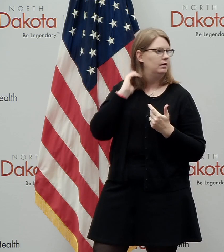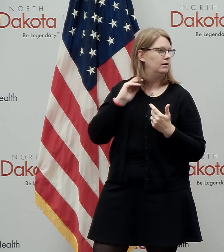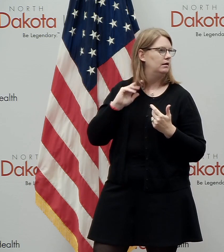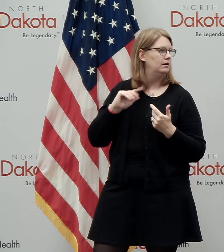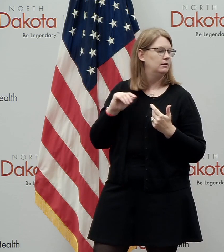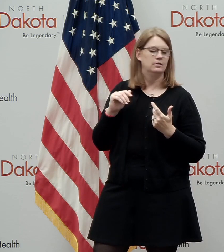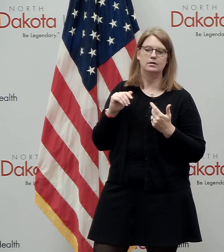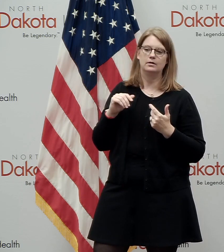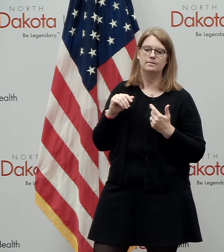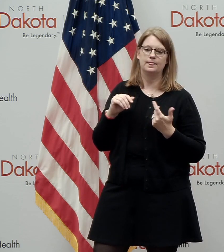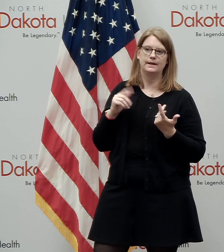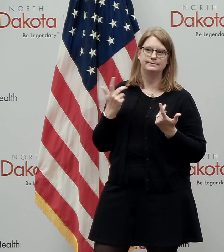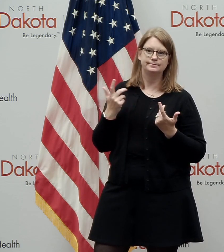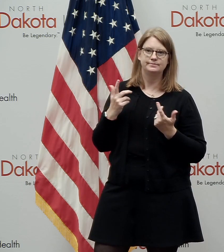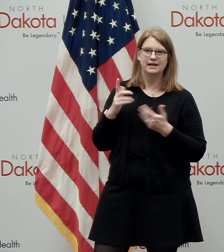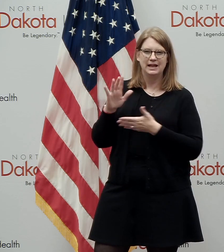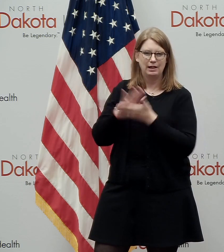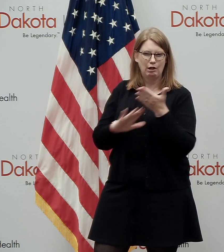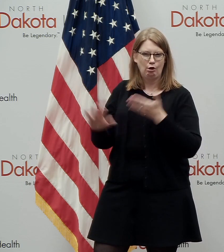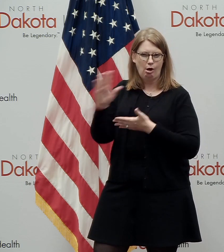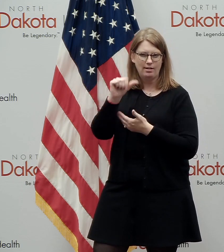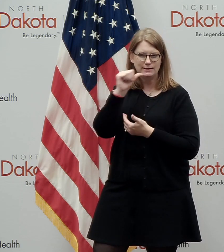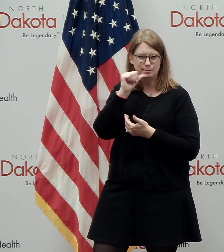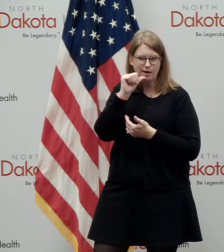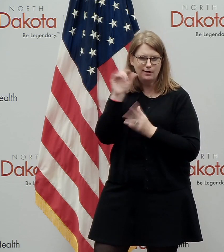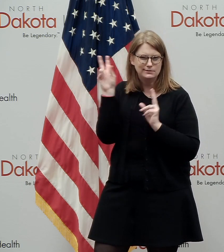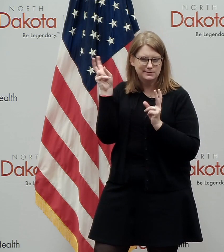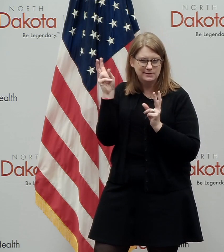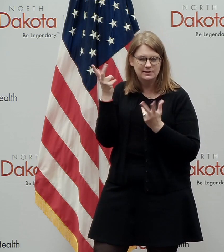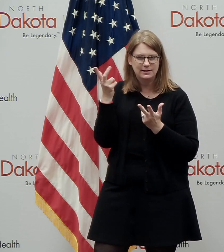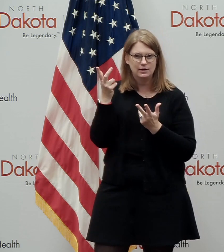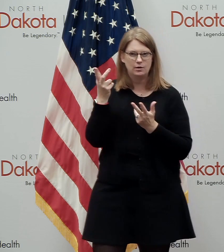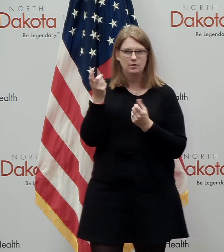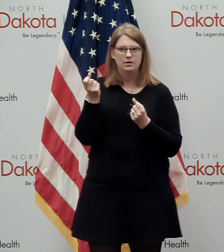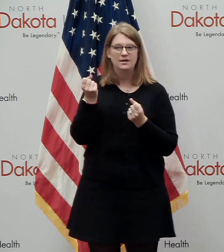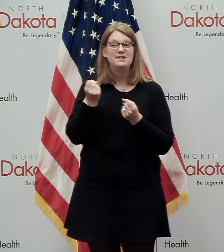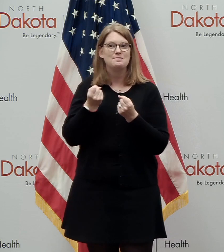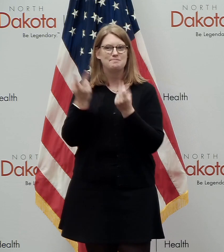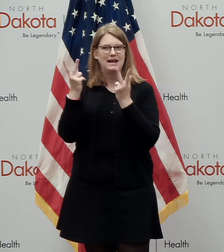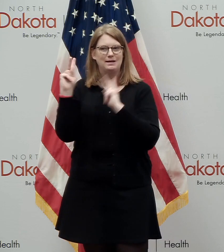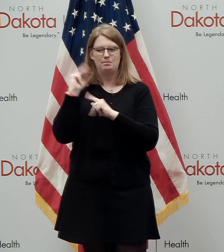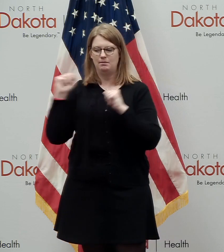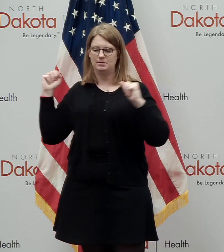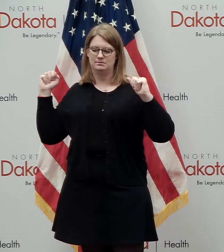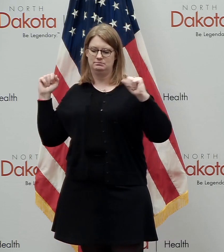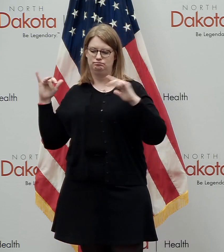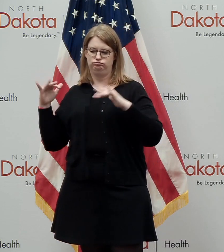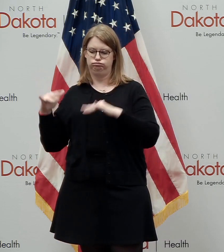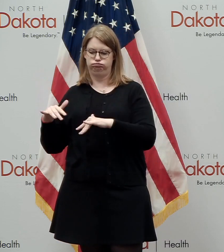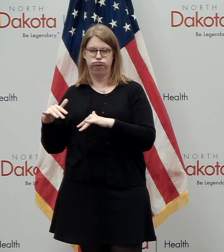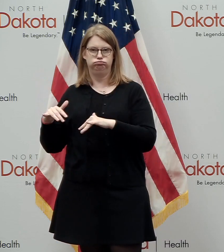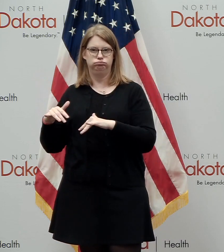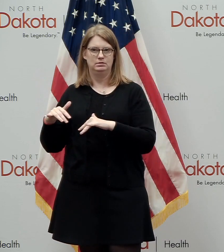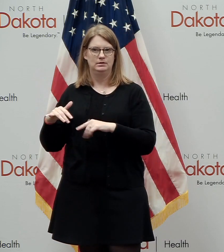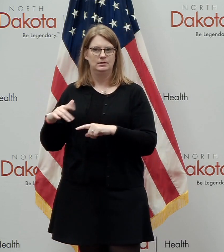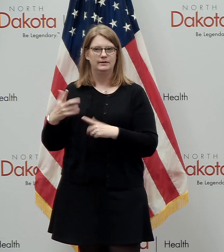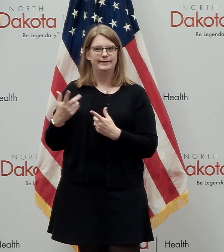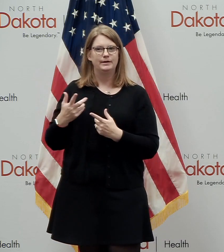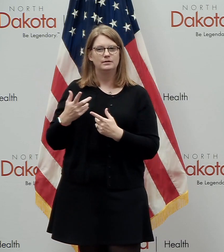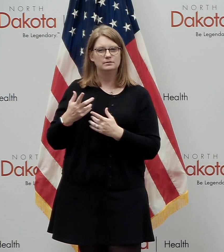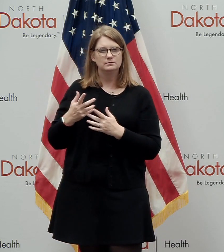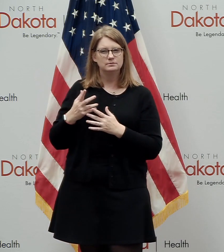I guess the colloquial term would be college bars, but places where you have high congregation of people that can't sit down